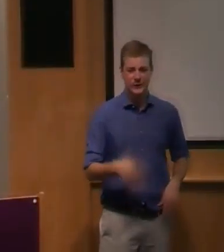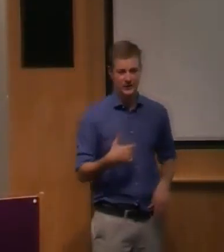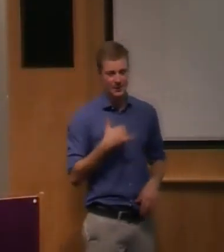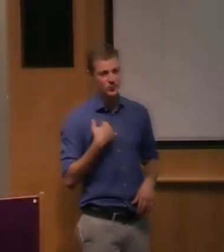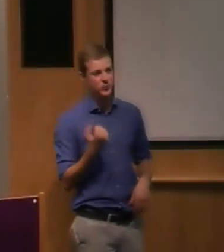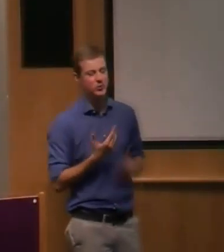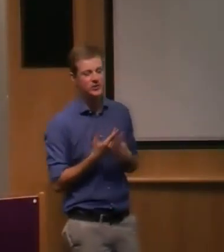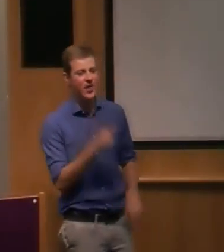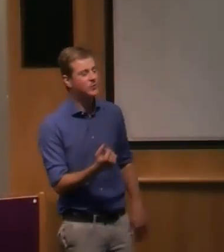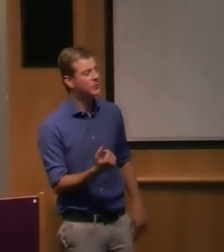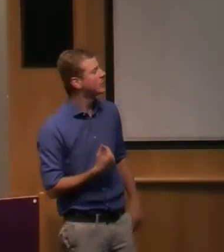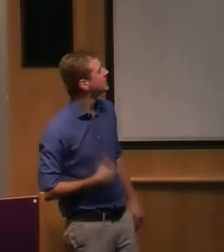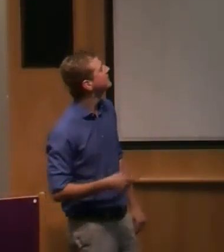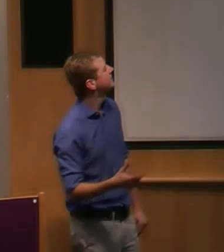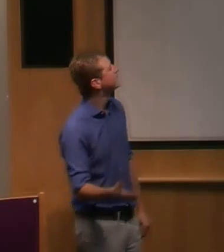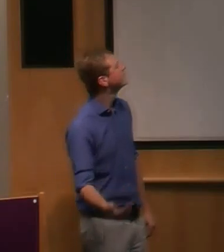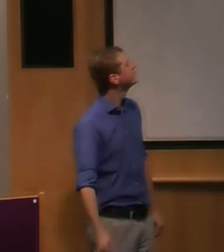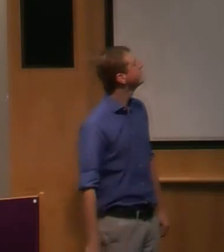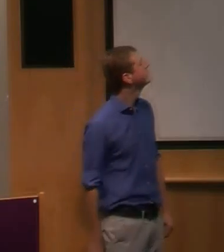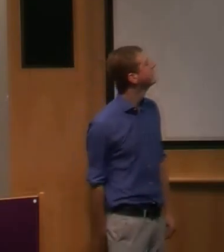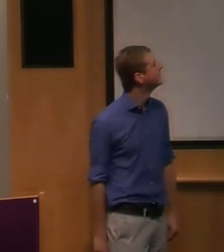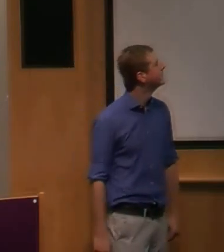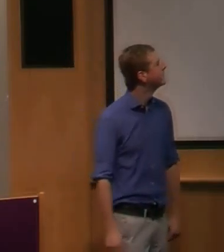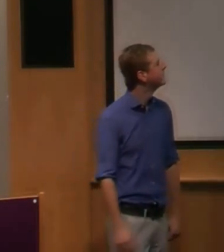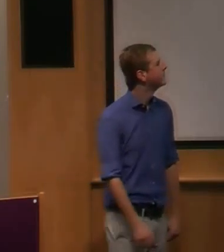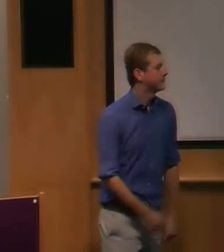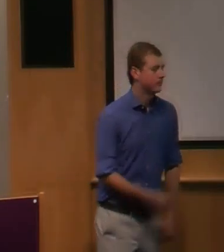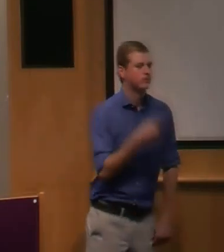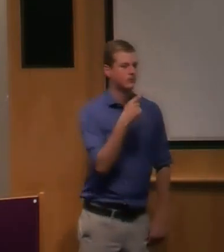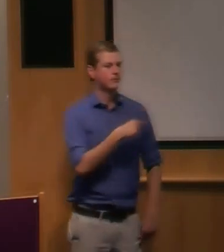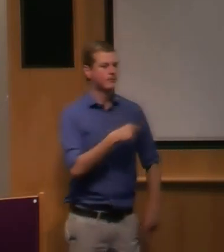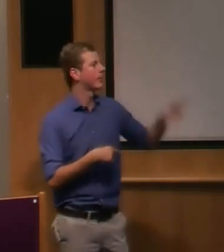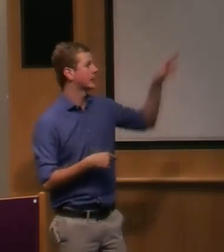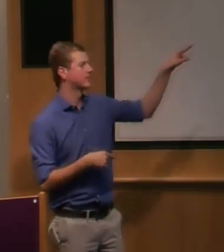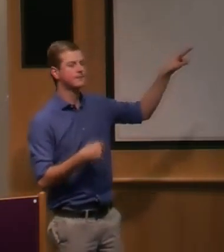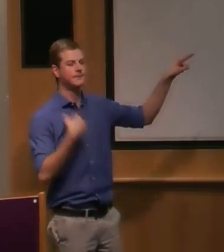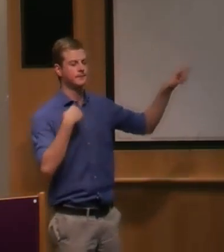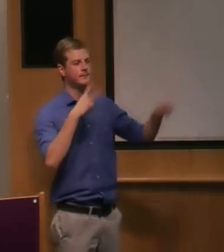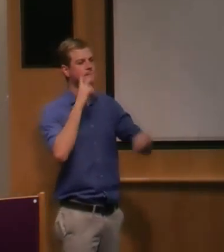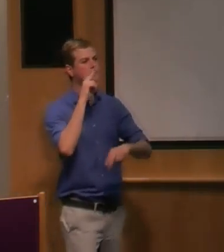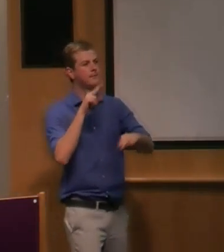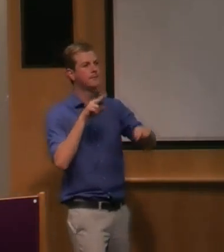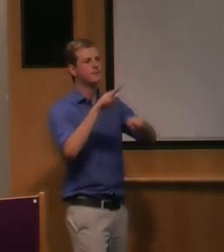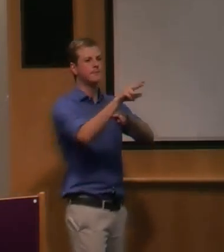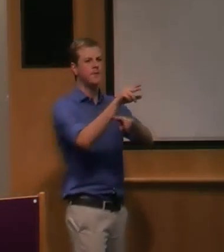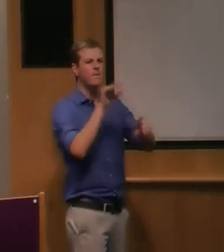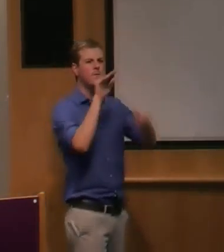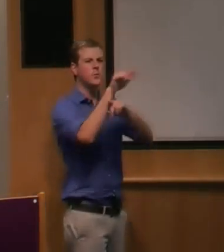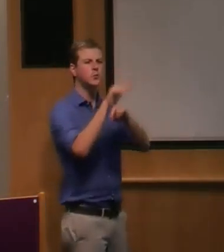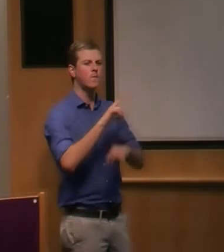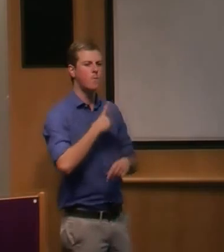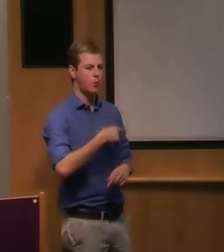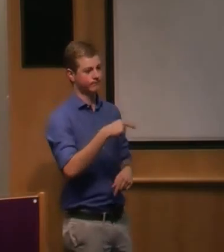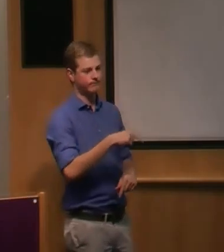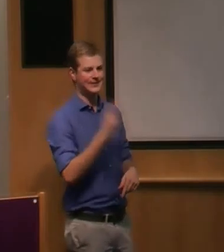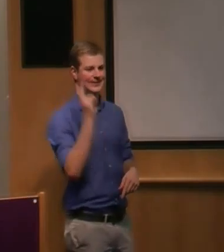500 euro a week to be able to study. It's amazing. So when you look on the horizon for